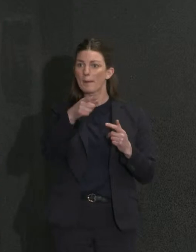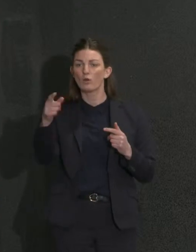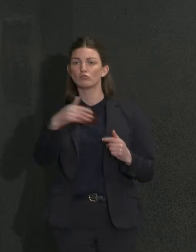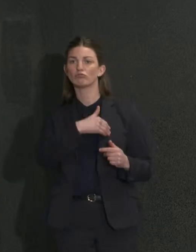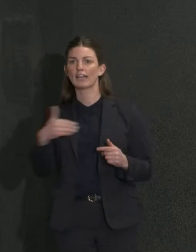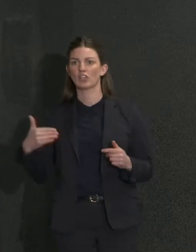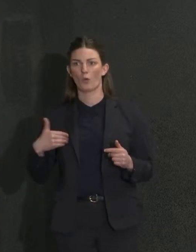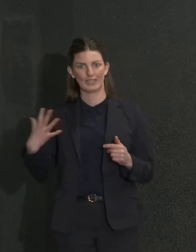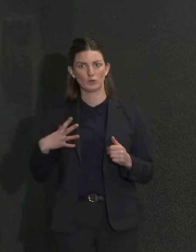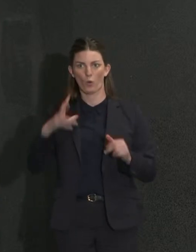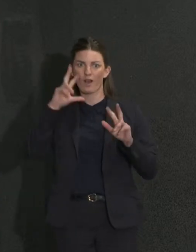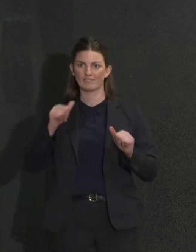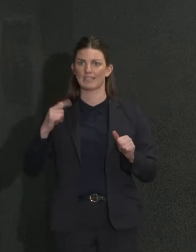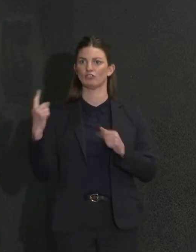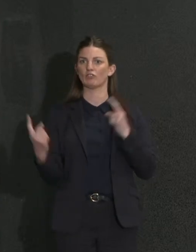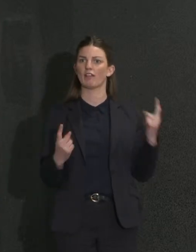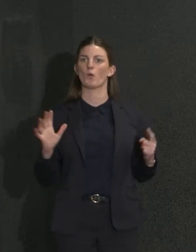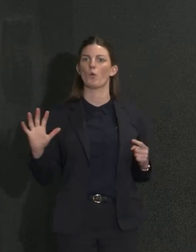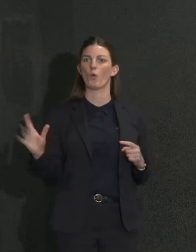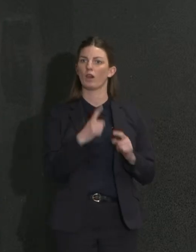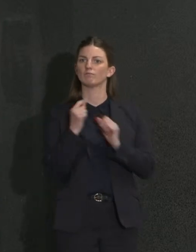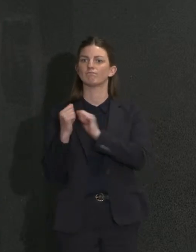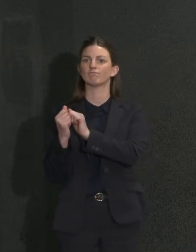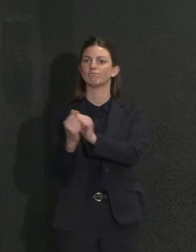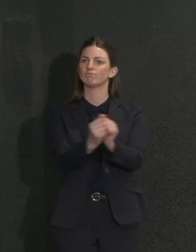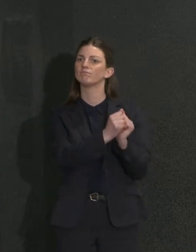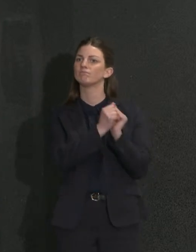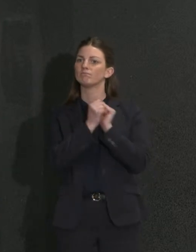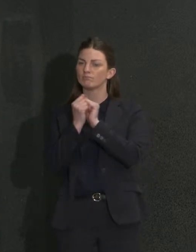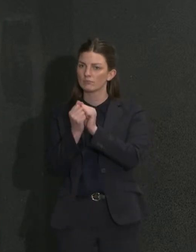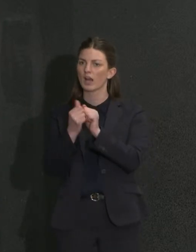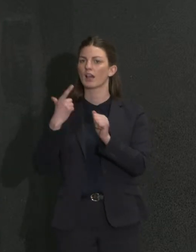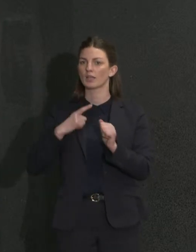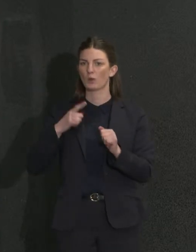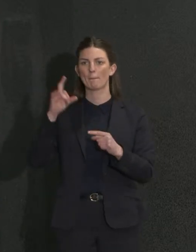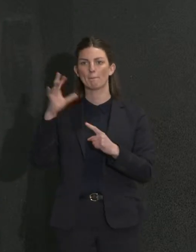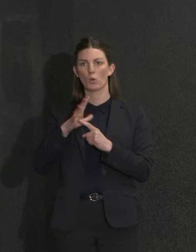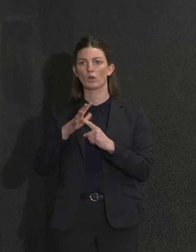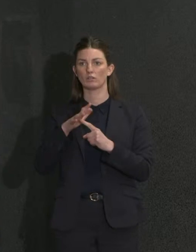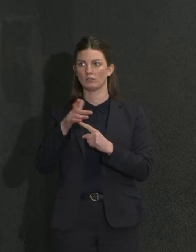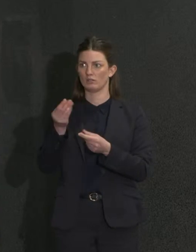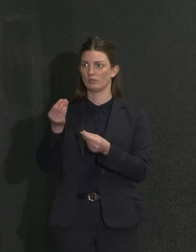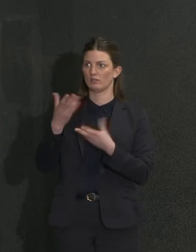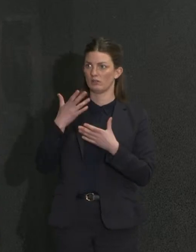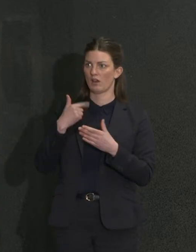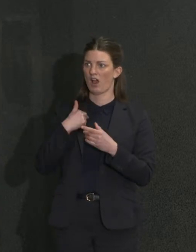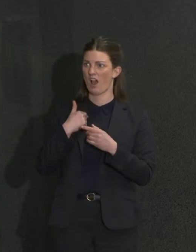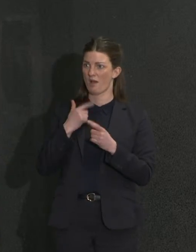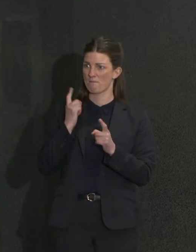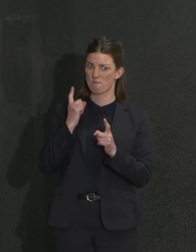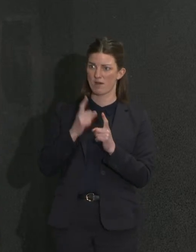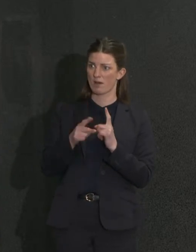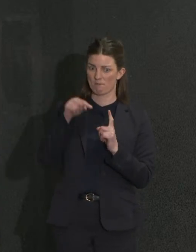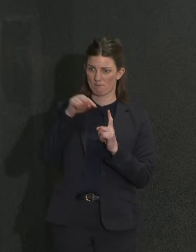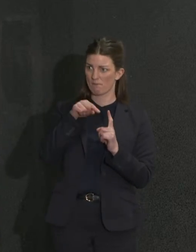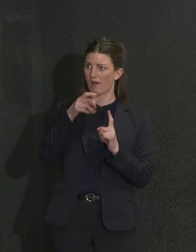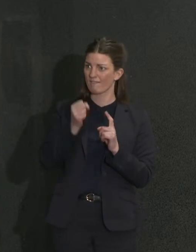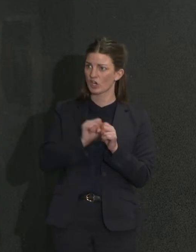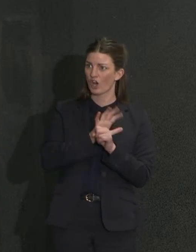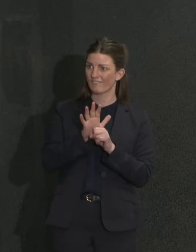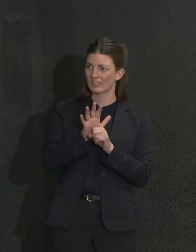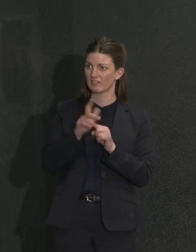register symptoms. Isolating, following the instructions that you're given if you're a close contact, if you are a